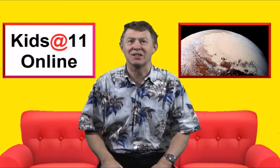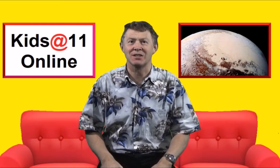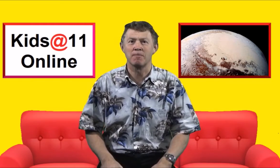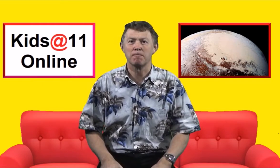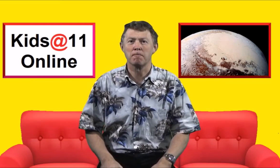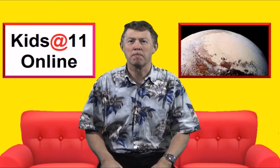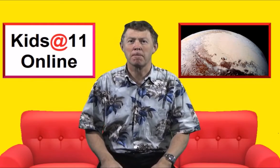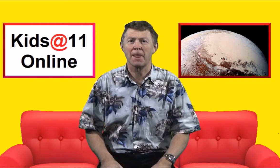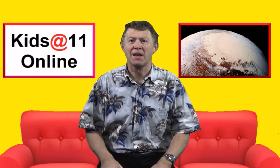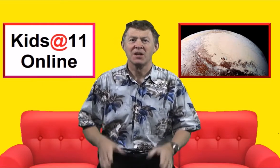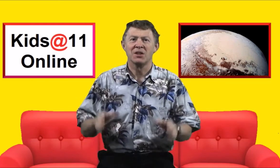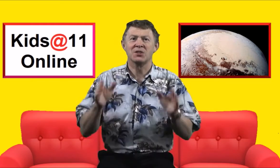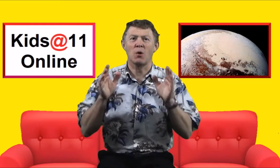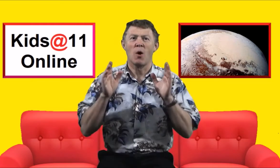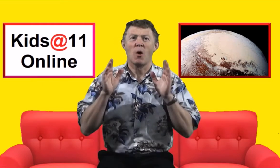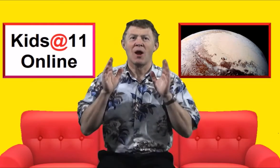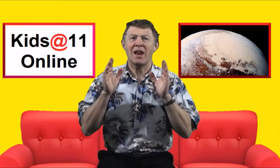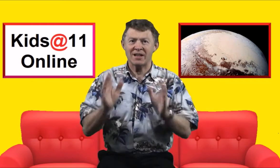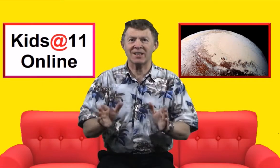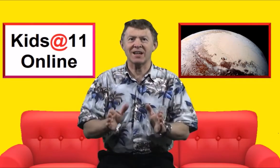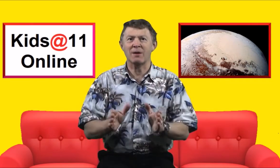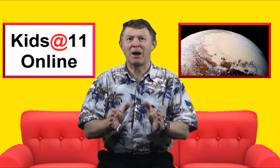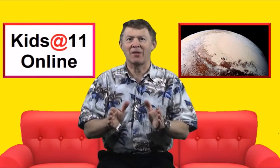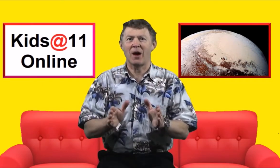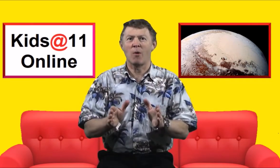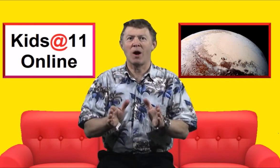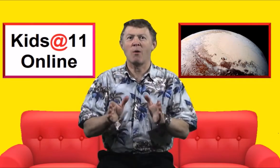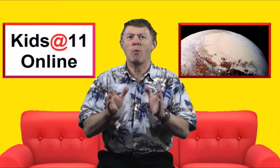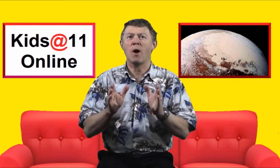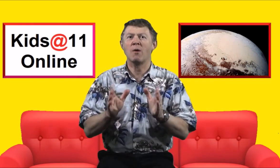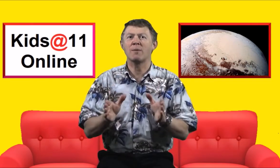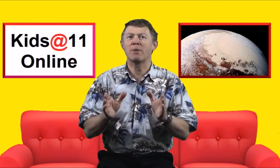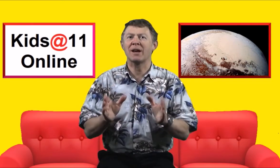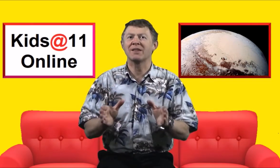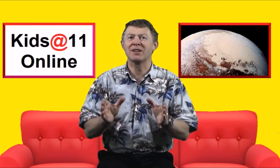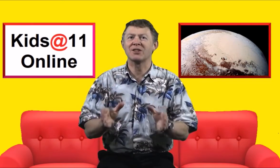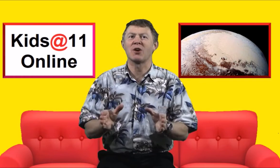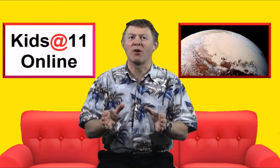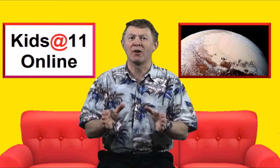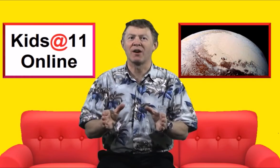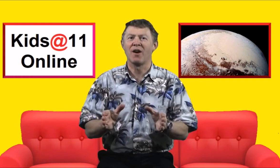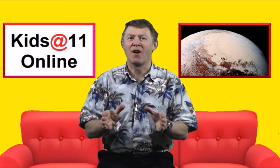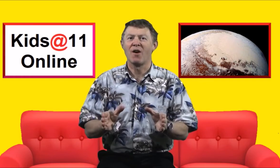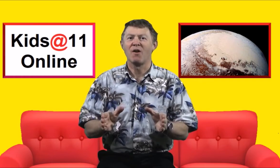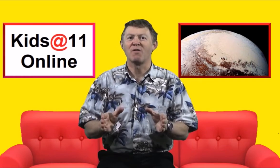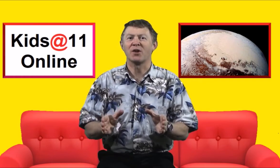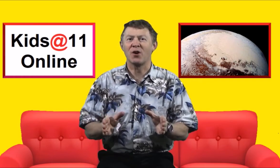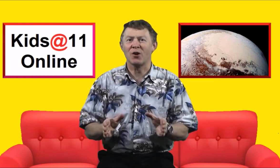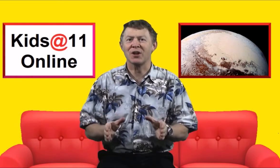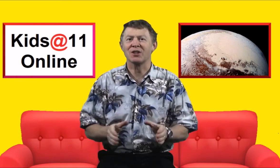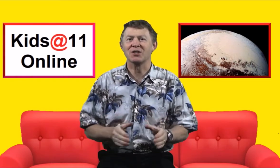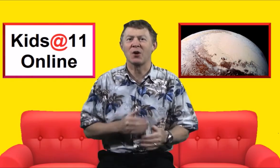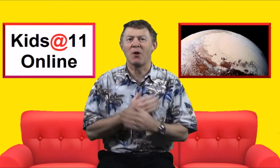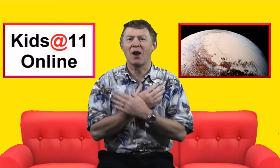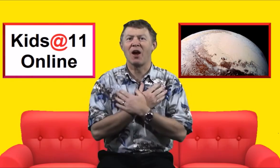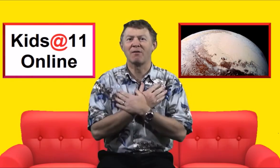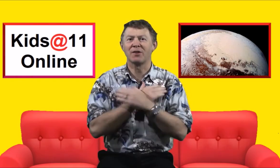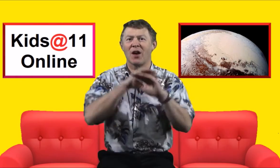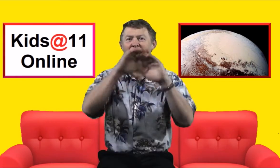Jesus. So let's think about that a while we play this song. For God so loved